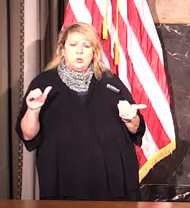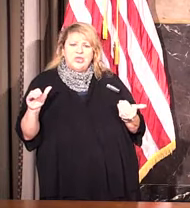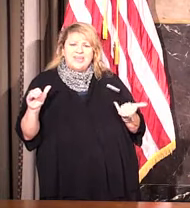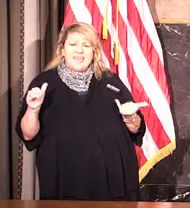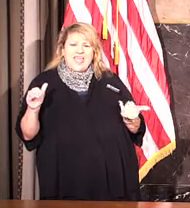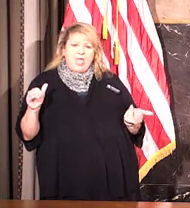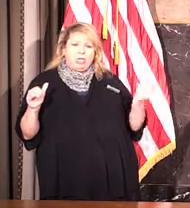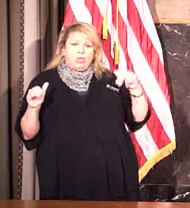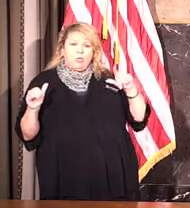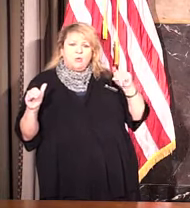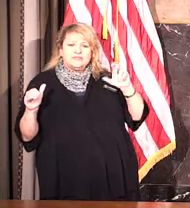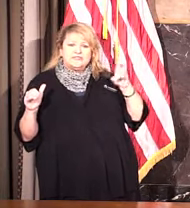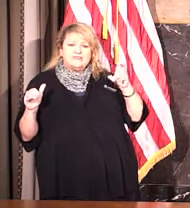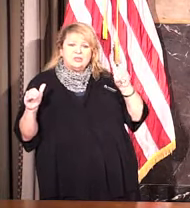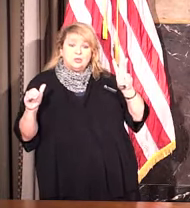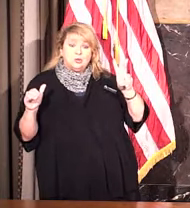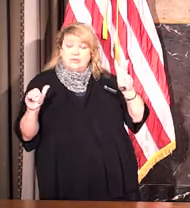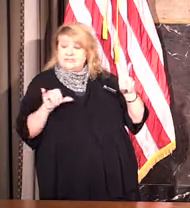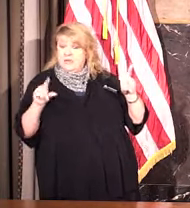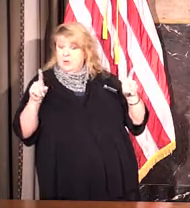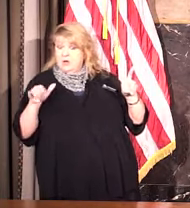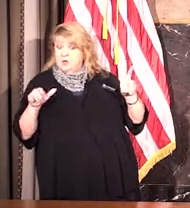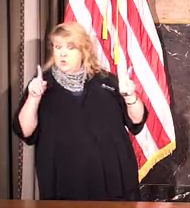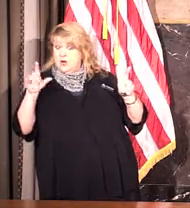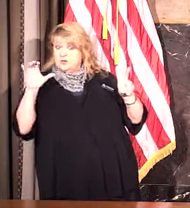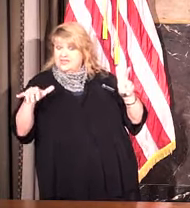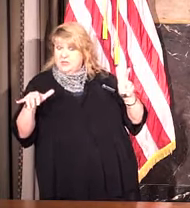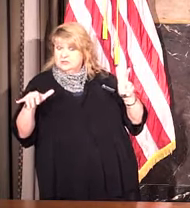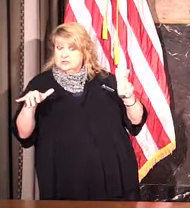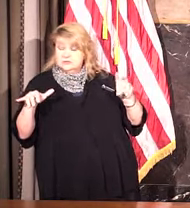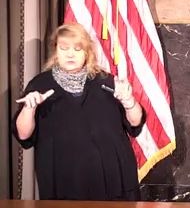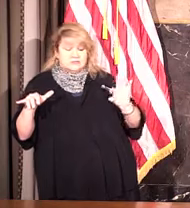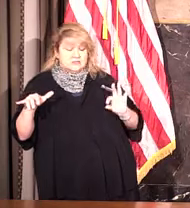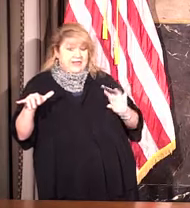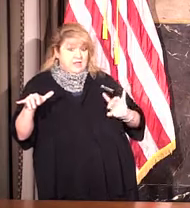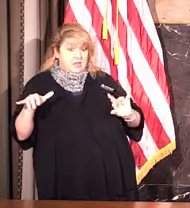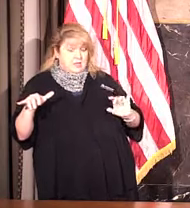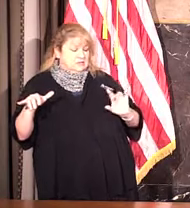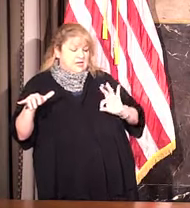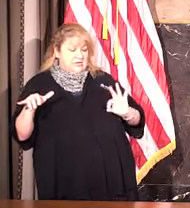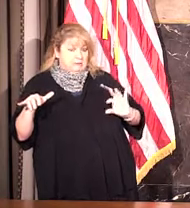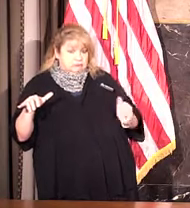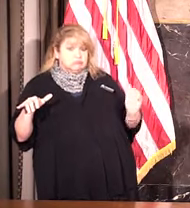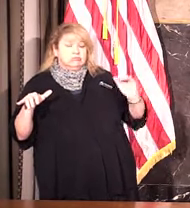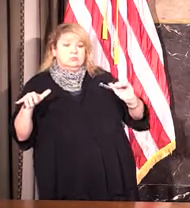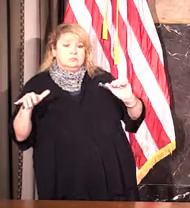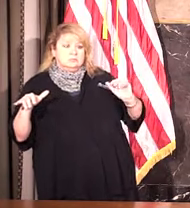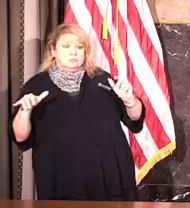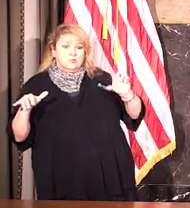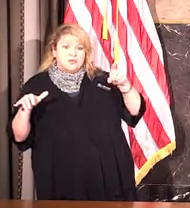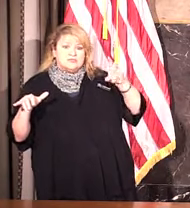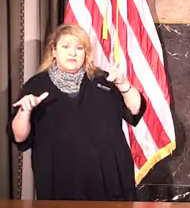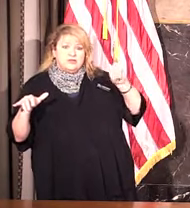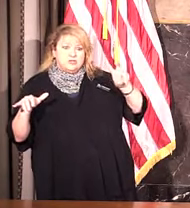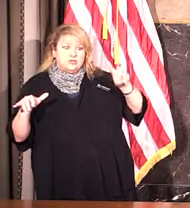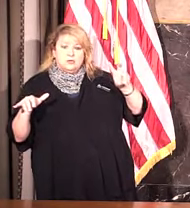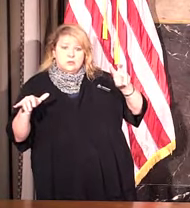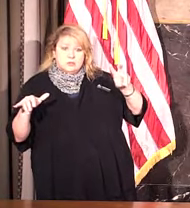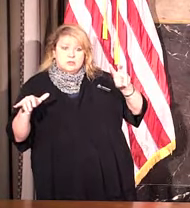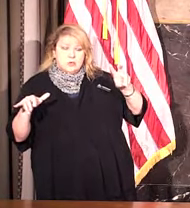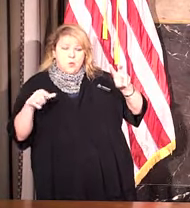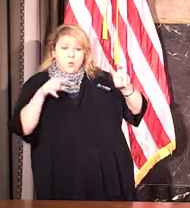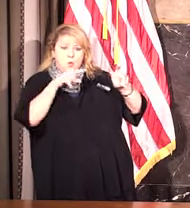172. So it clearly shows you how in a very short period of time our numbers have deteriorated.